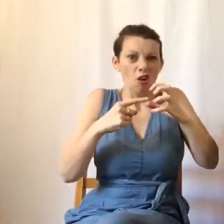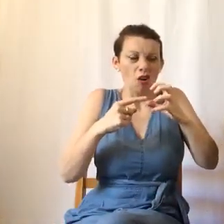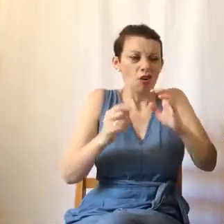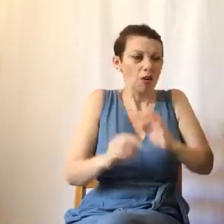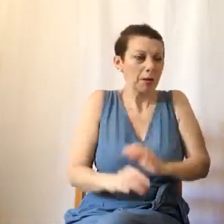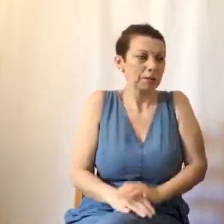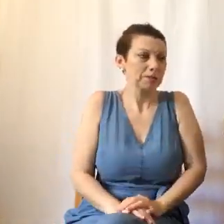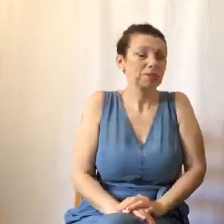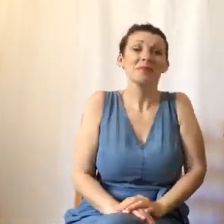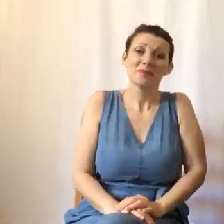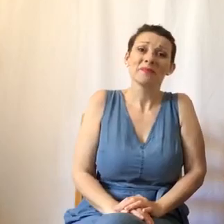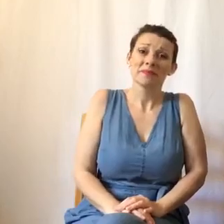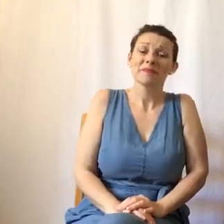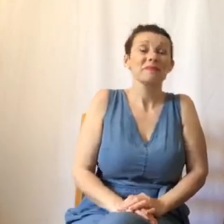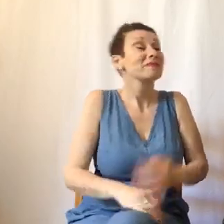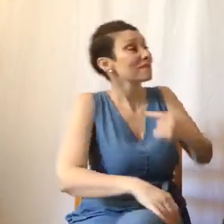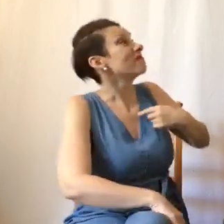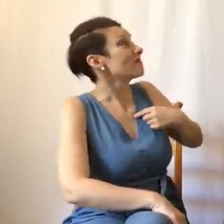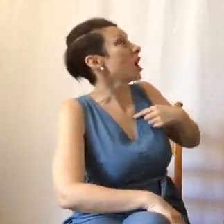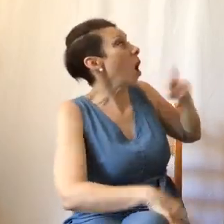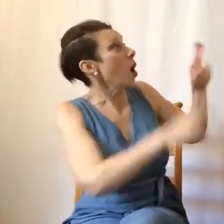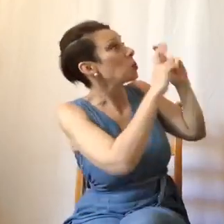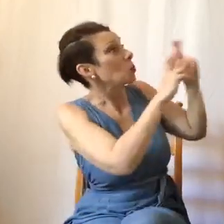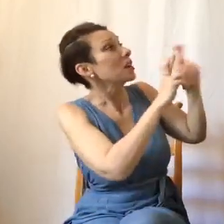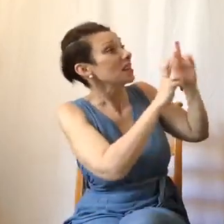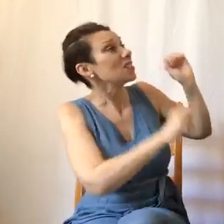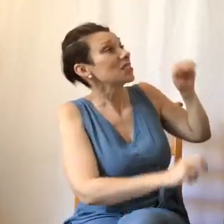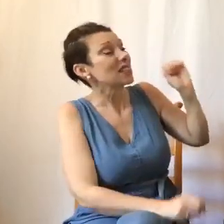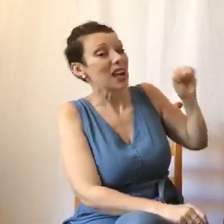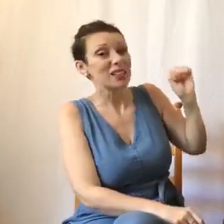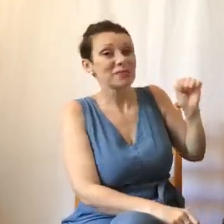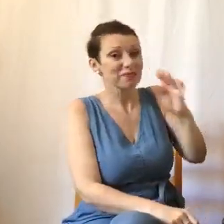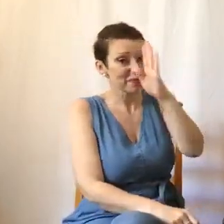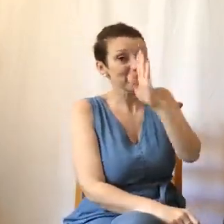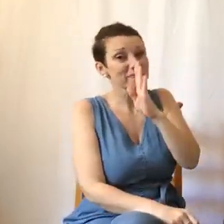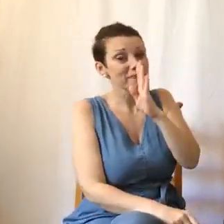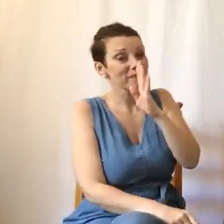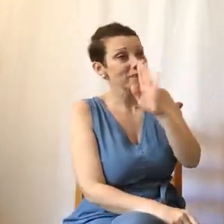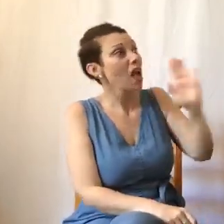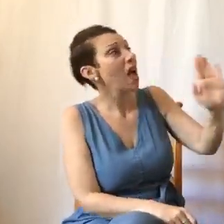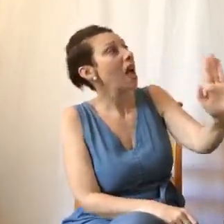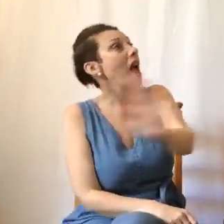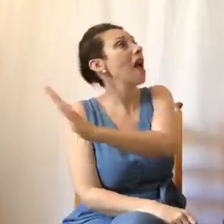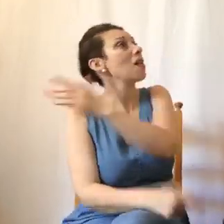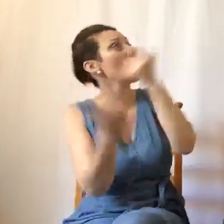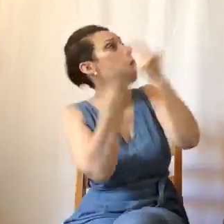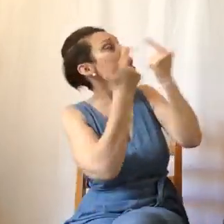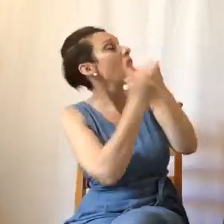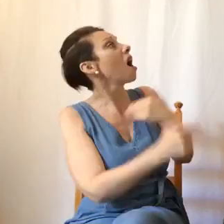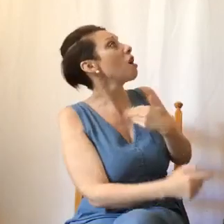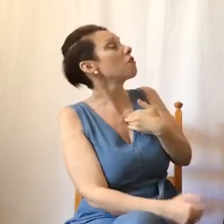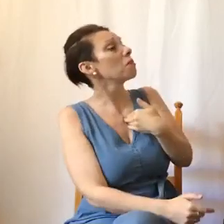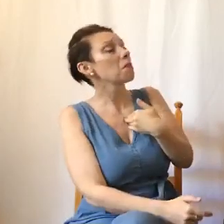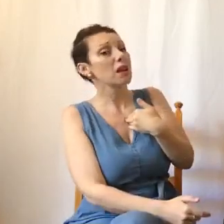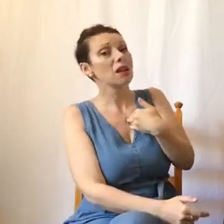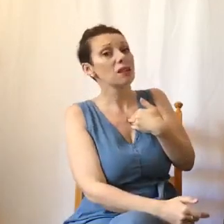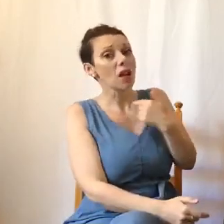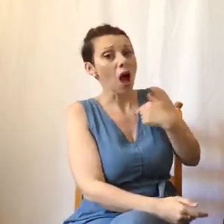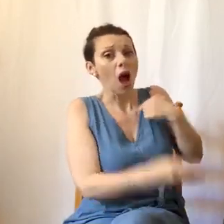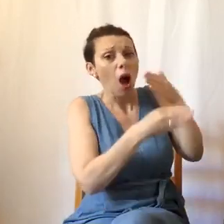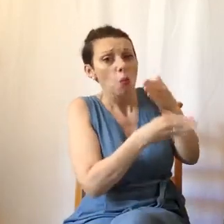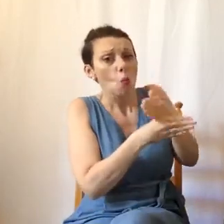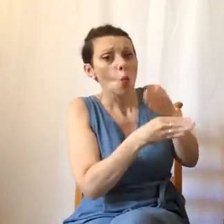"I do," the boy said sadly. "They laugh as I'm so small. I work on Dad's farm